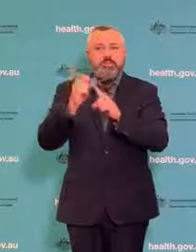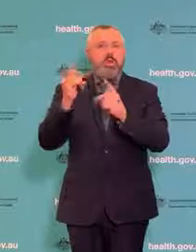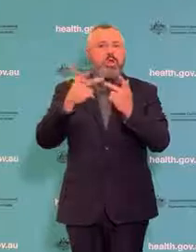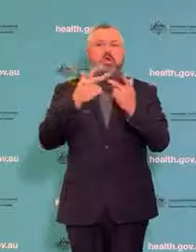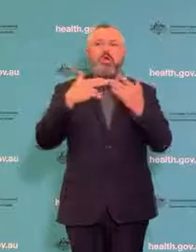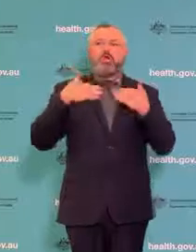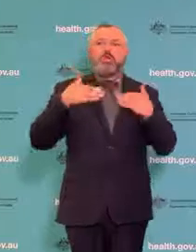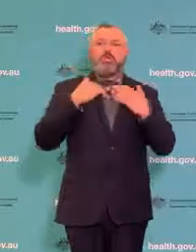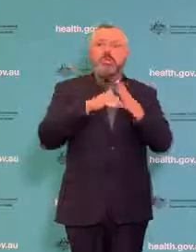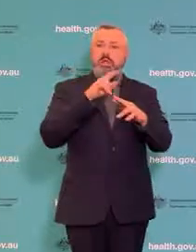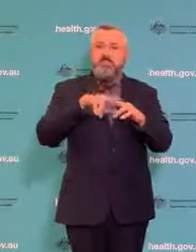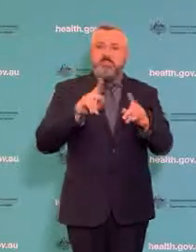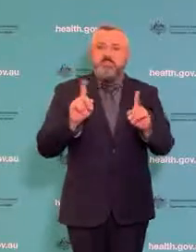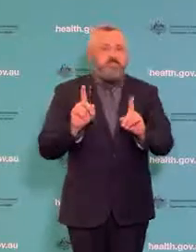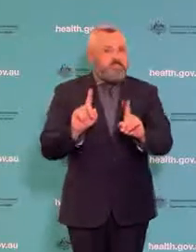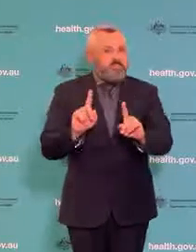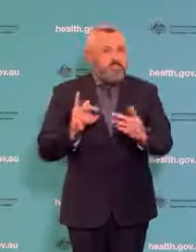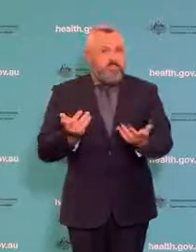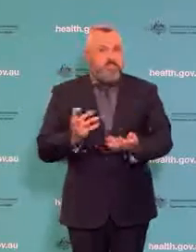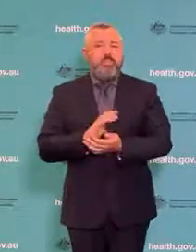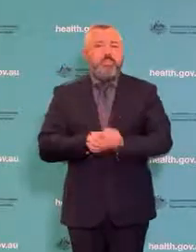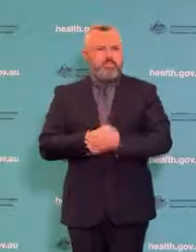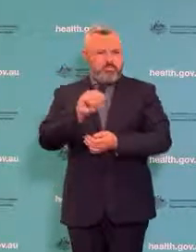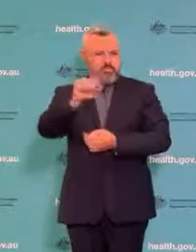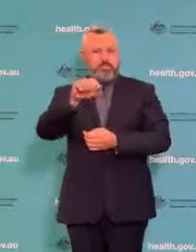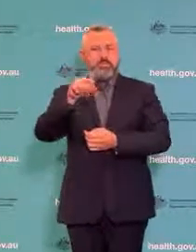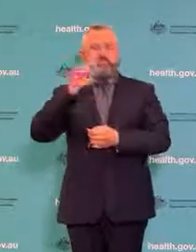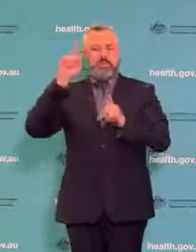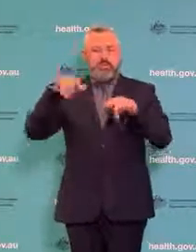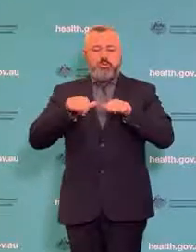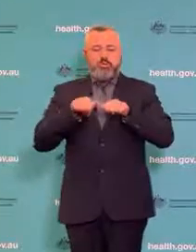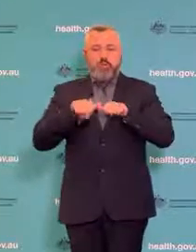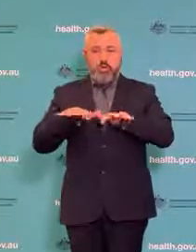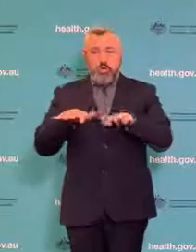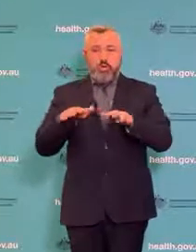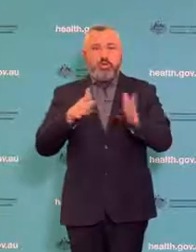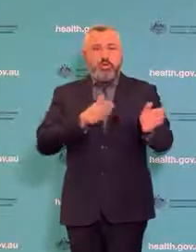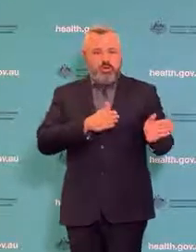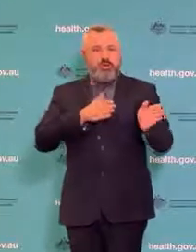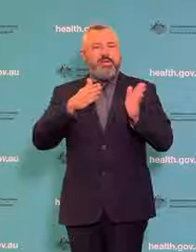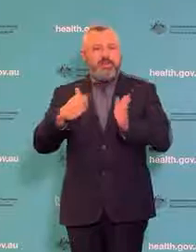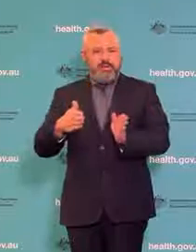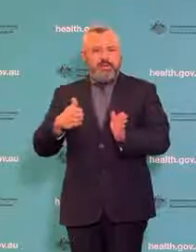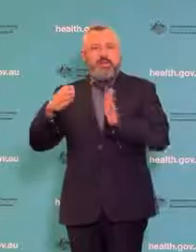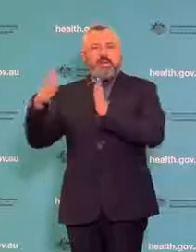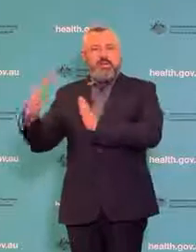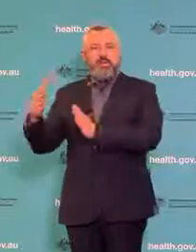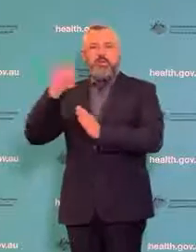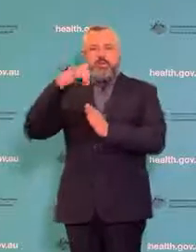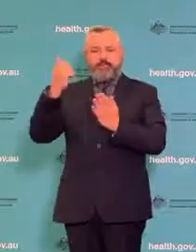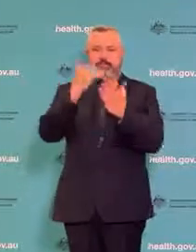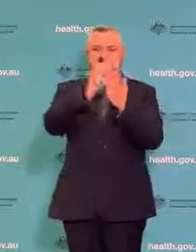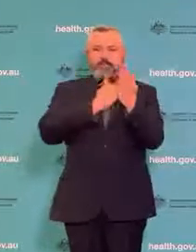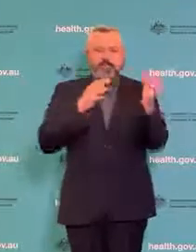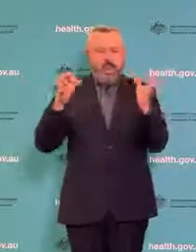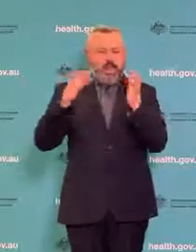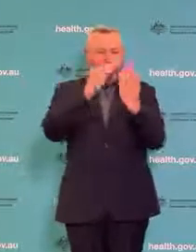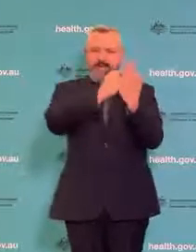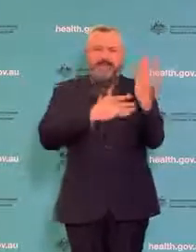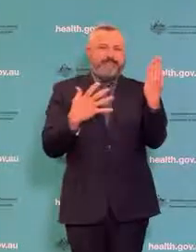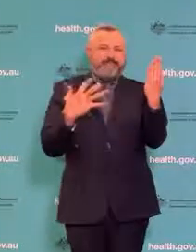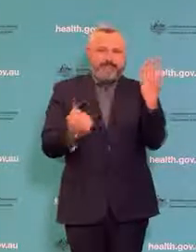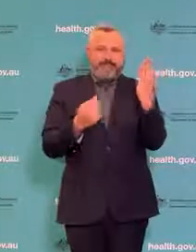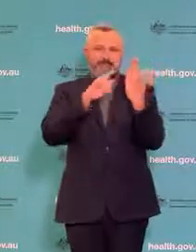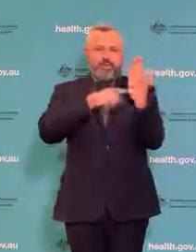there are, as the rollout continues, which is detailed in the plan, in coming weeks we will see the rollout through